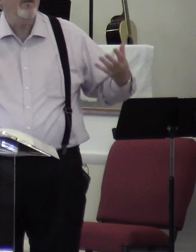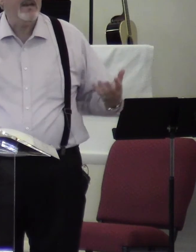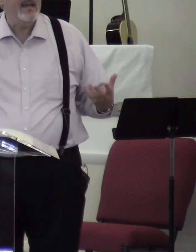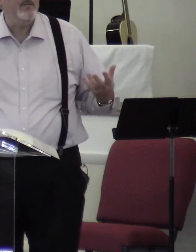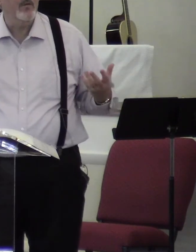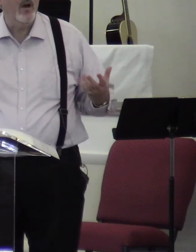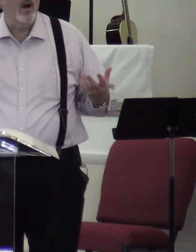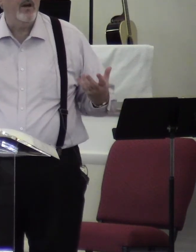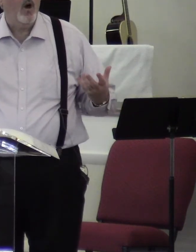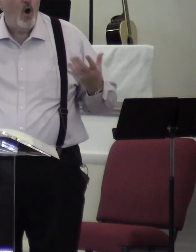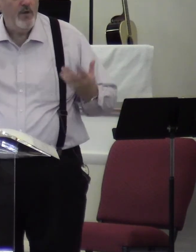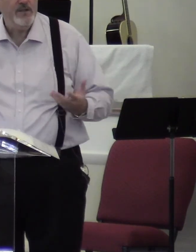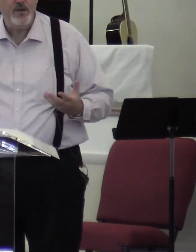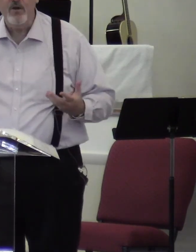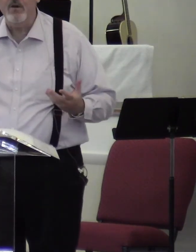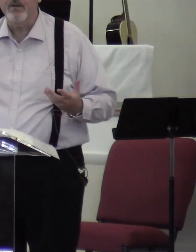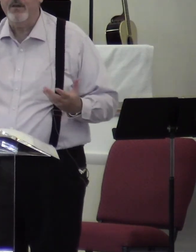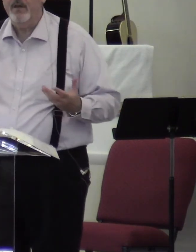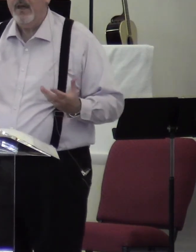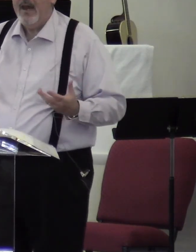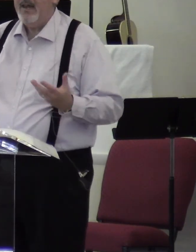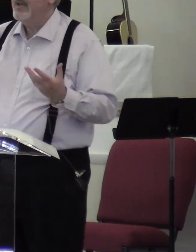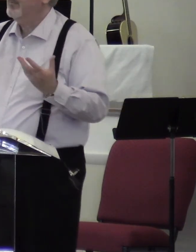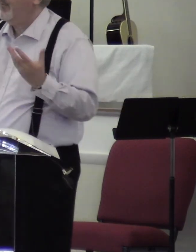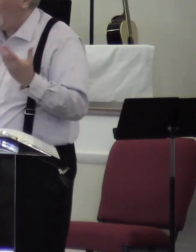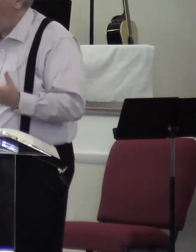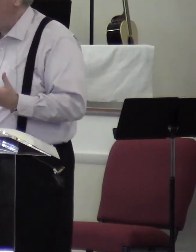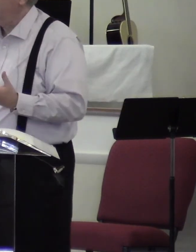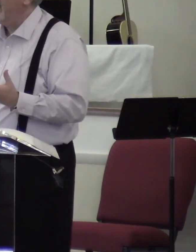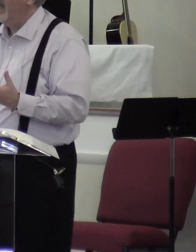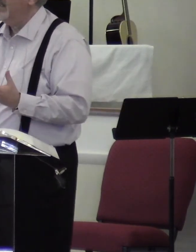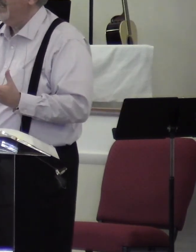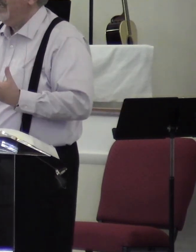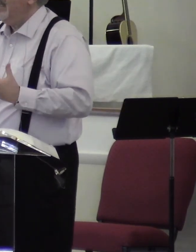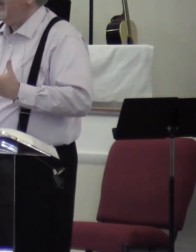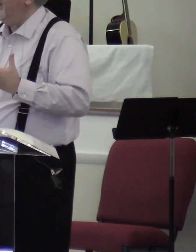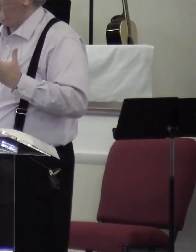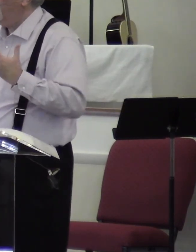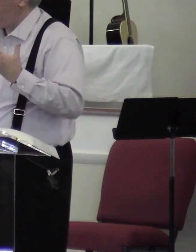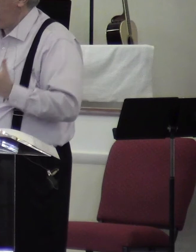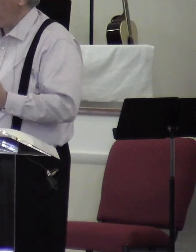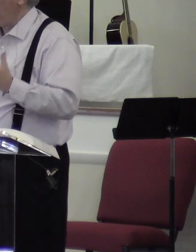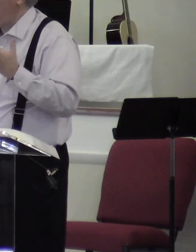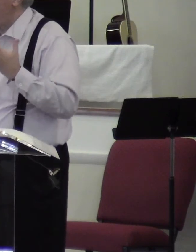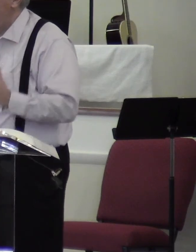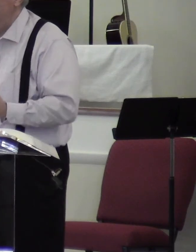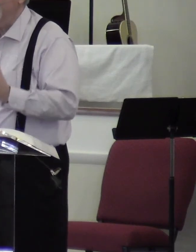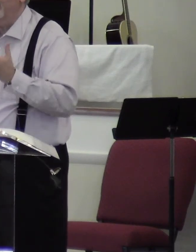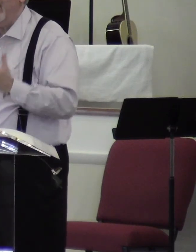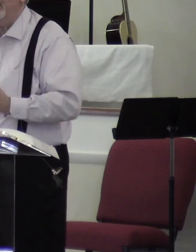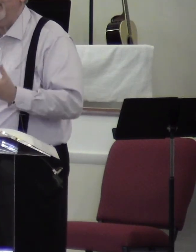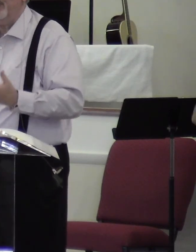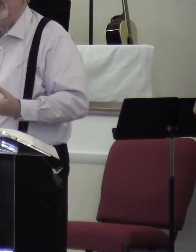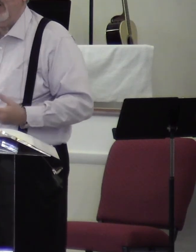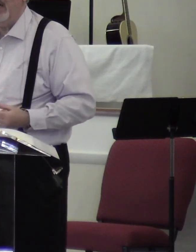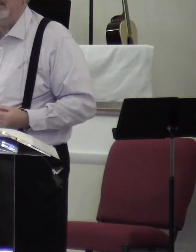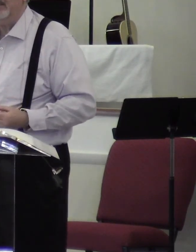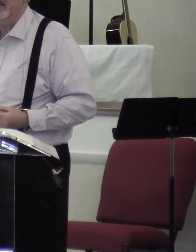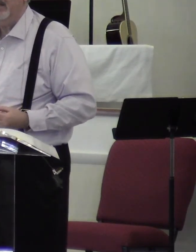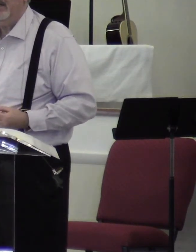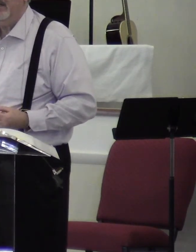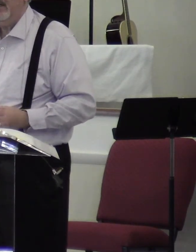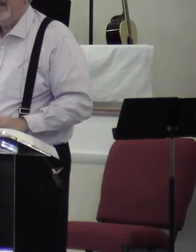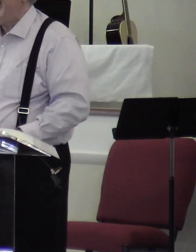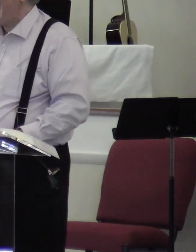We are the kingdom of God on this earth. And He has promised us to fulfill His mission through